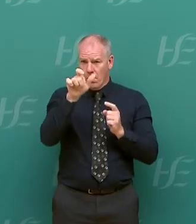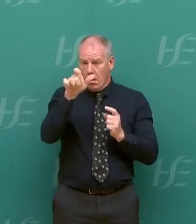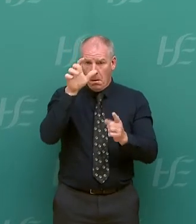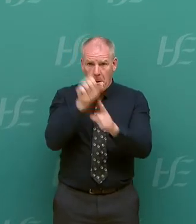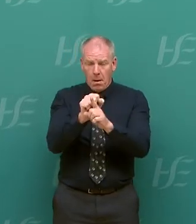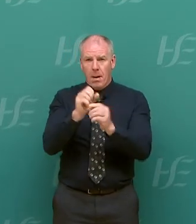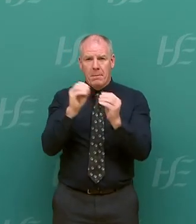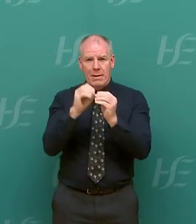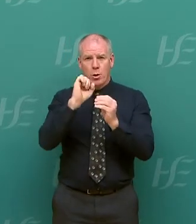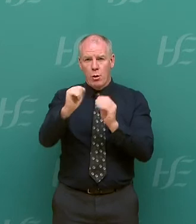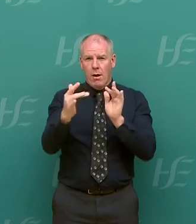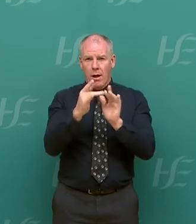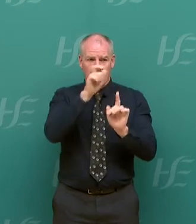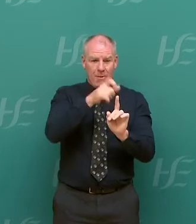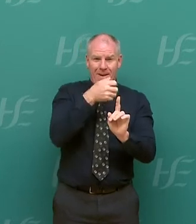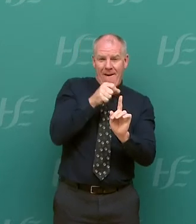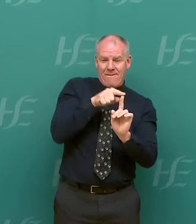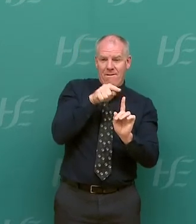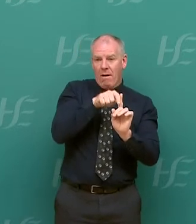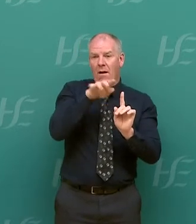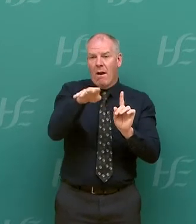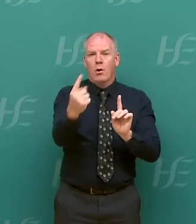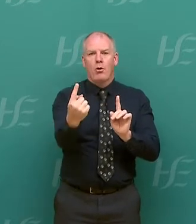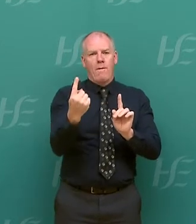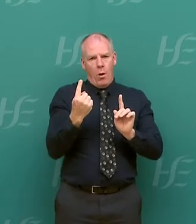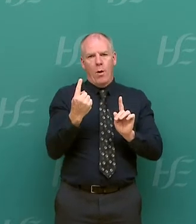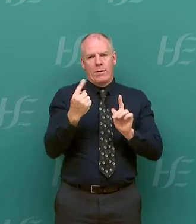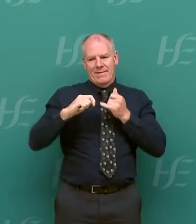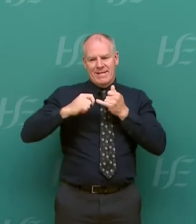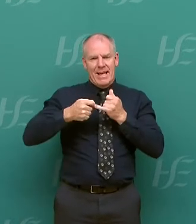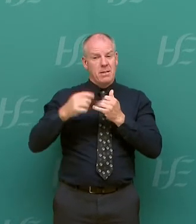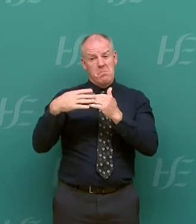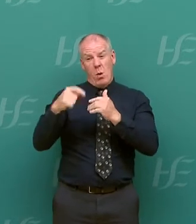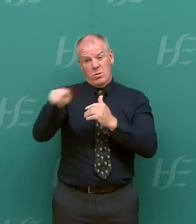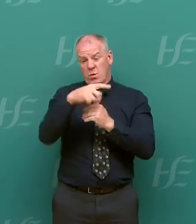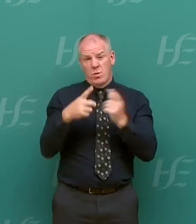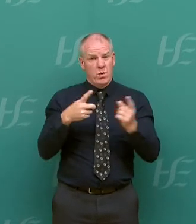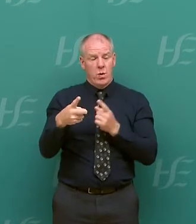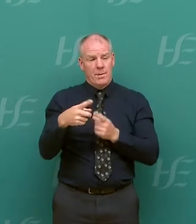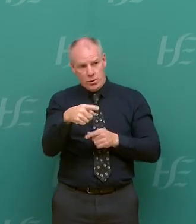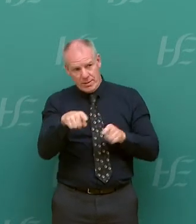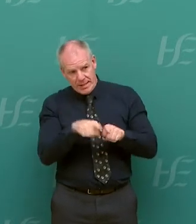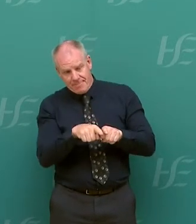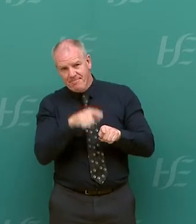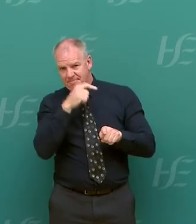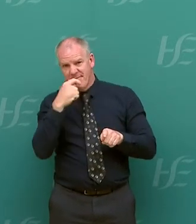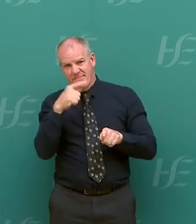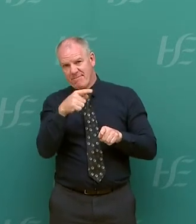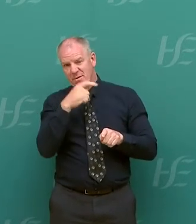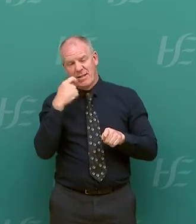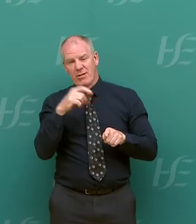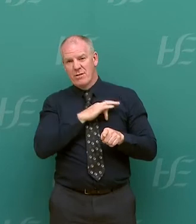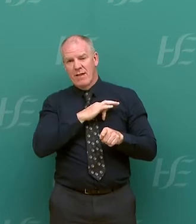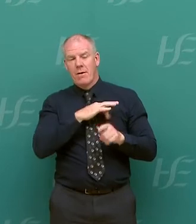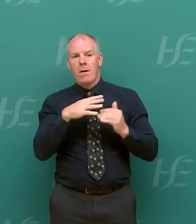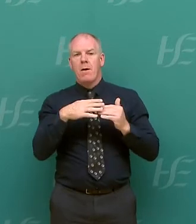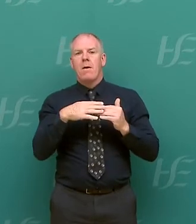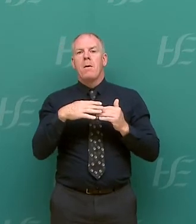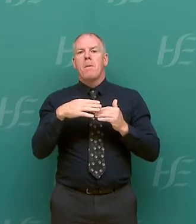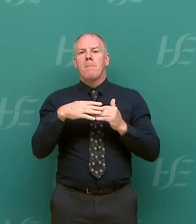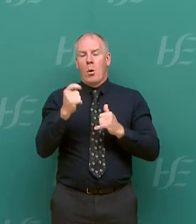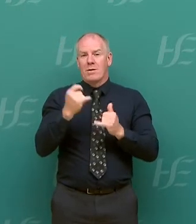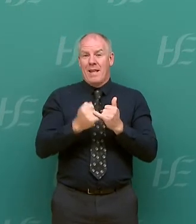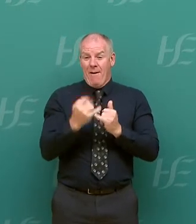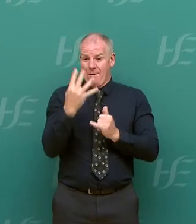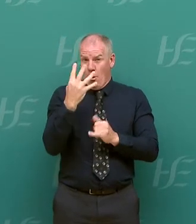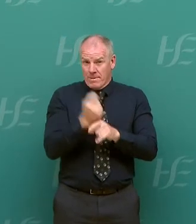really important they come forward for testing, and vast majority of cases do. But as you've said yourself, there's 4 times more likely if you're a contact than you